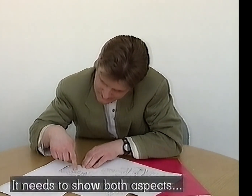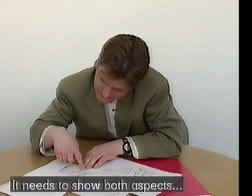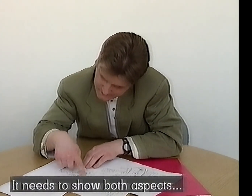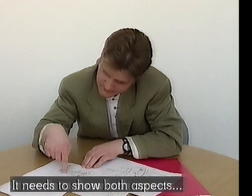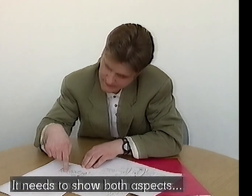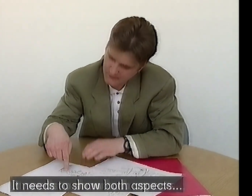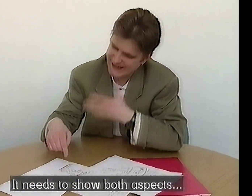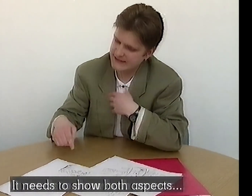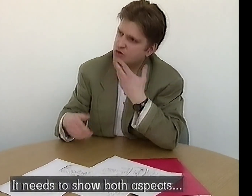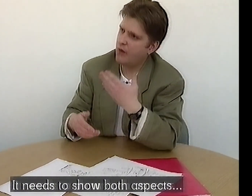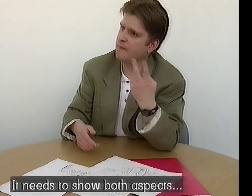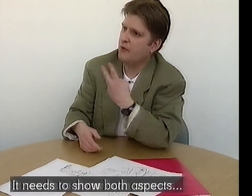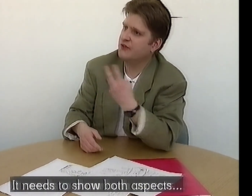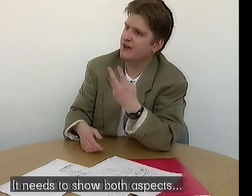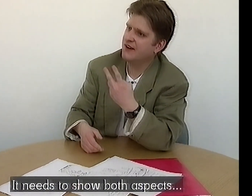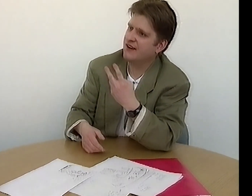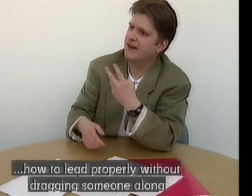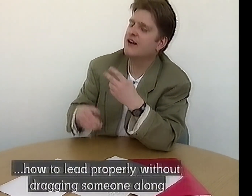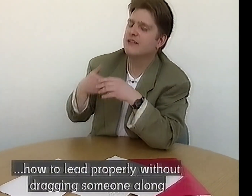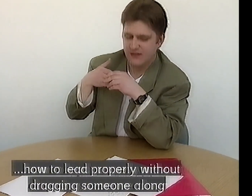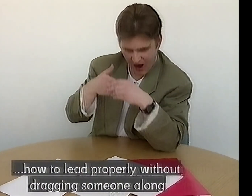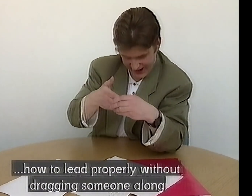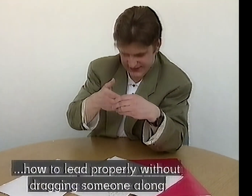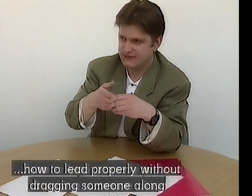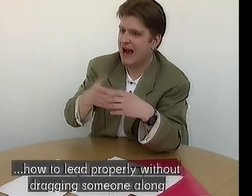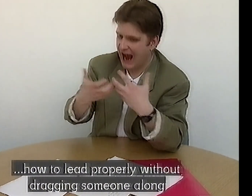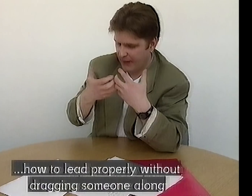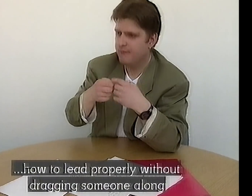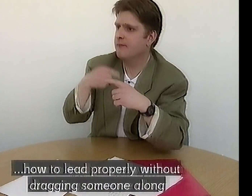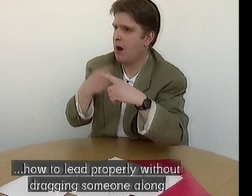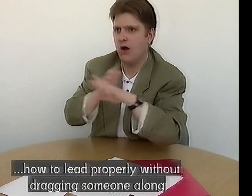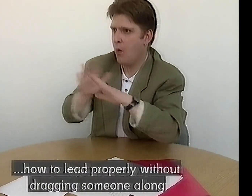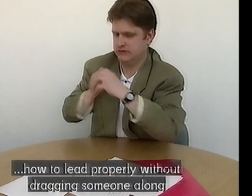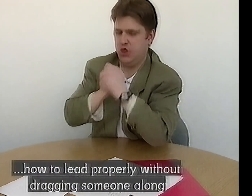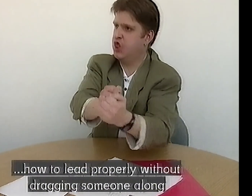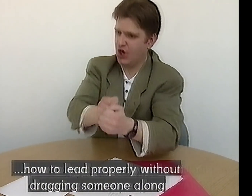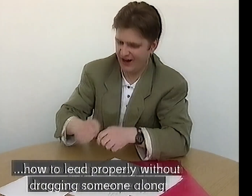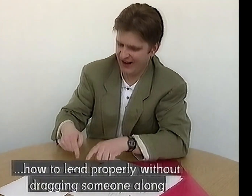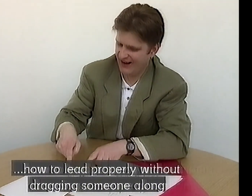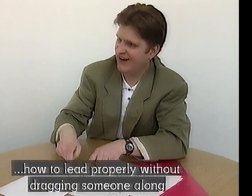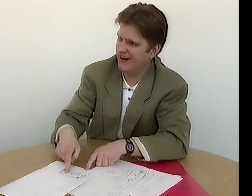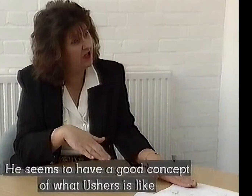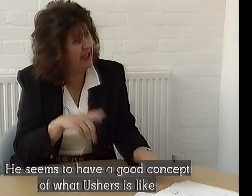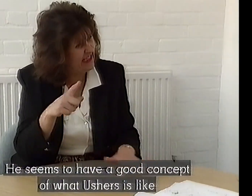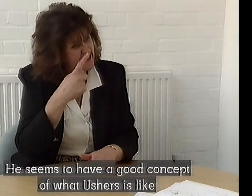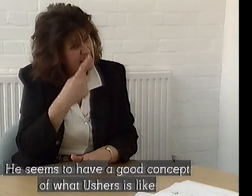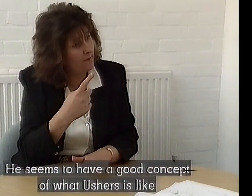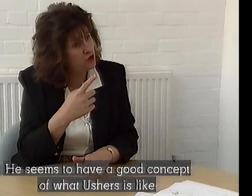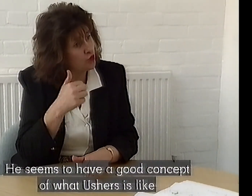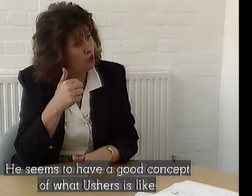It needs to show both aspects, how to guide or lead properly without dragging someone along. He seems to have